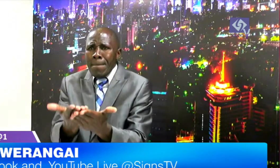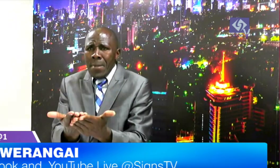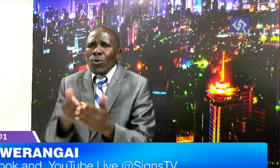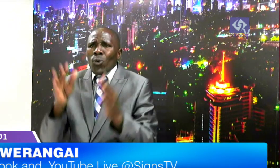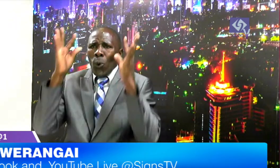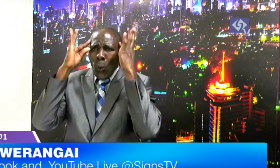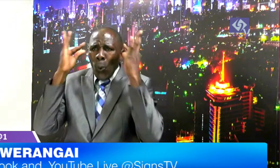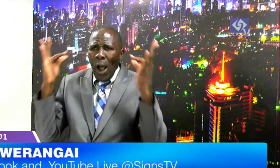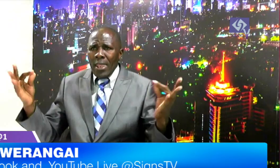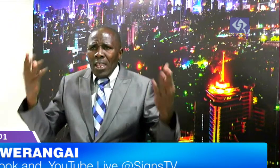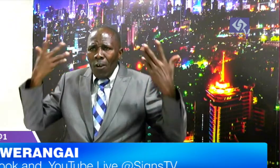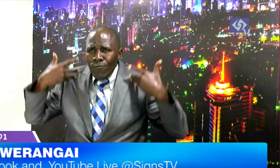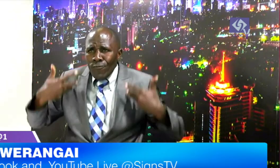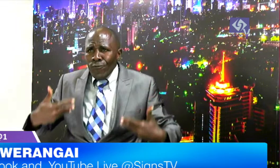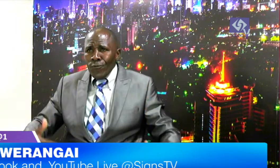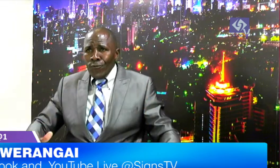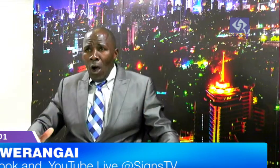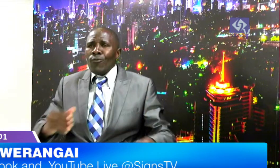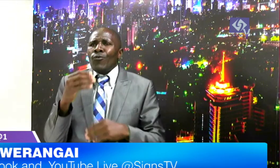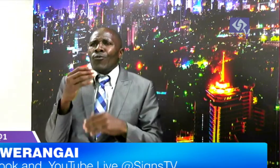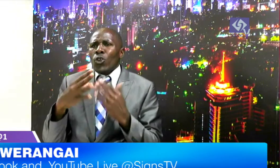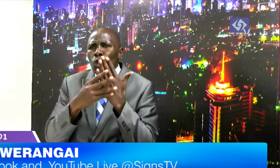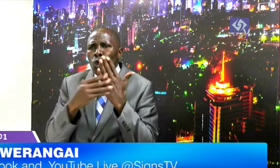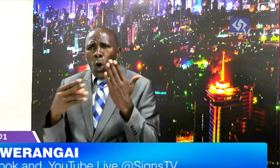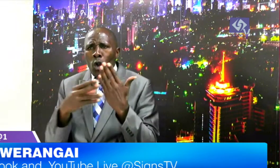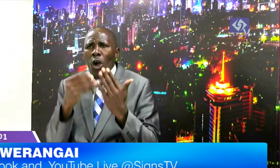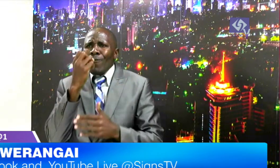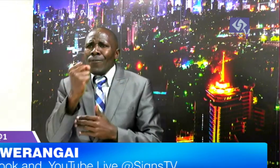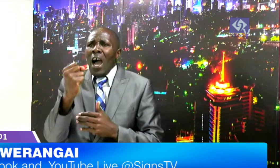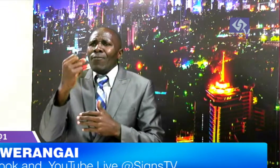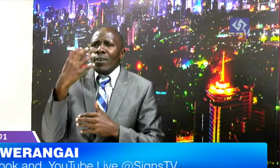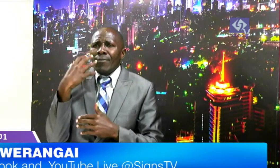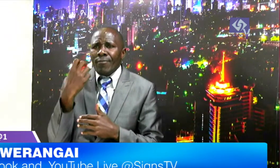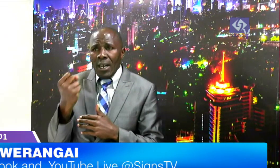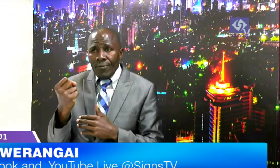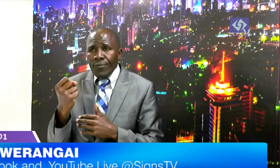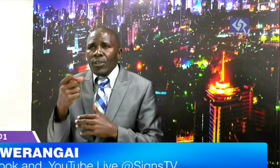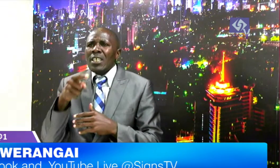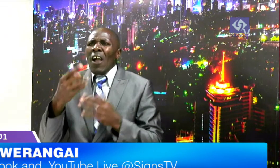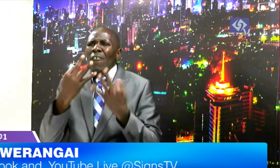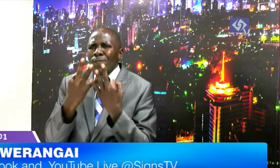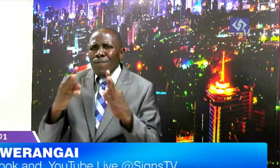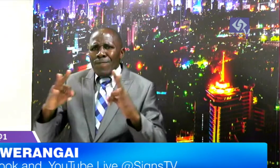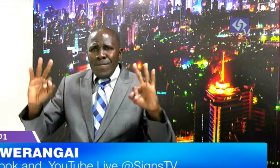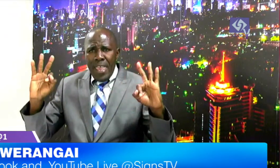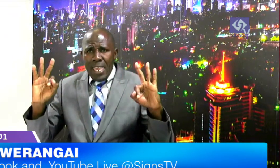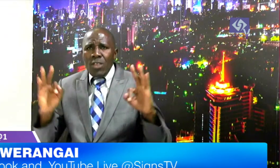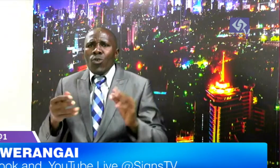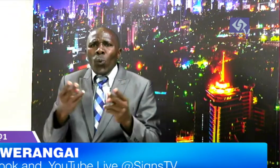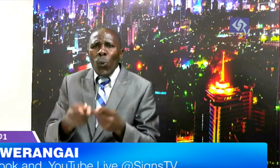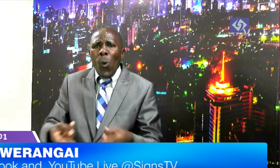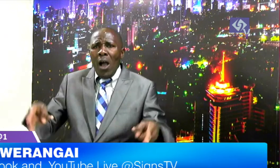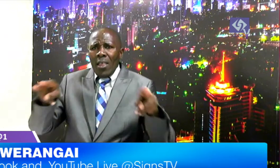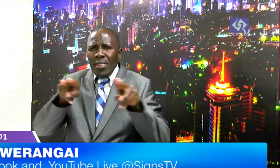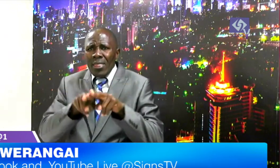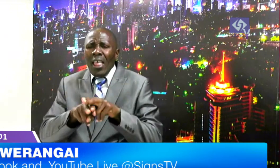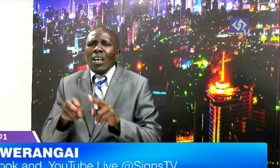to KRA's subsequent apology. However, KRA argued on its X app that